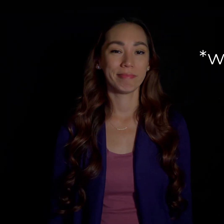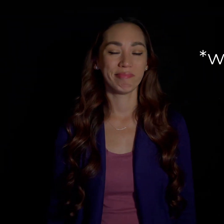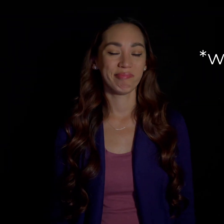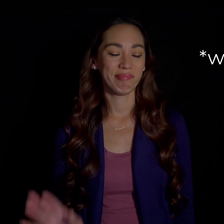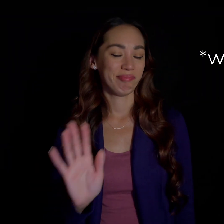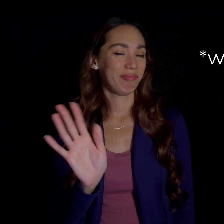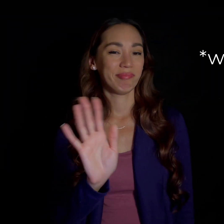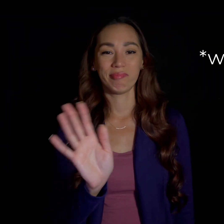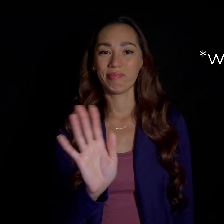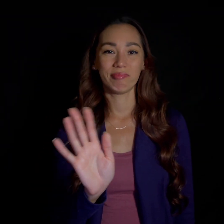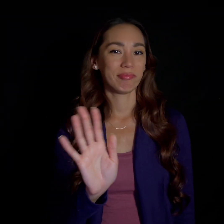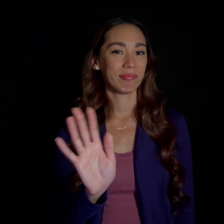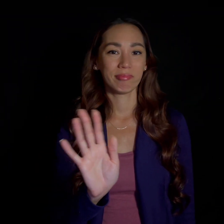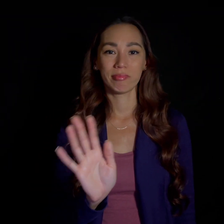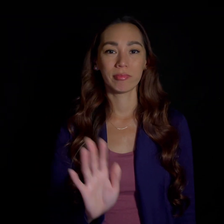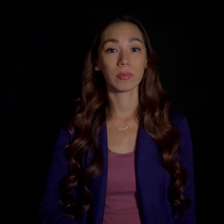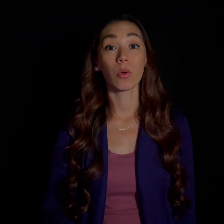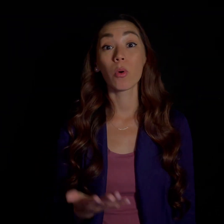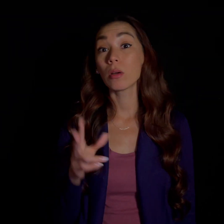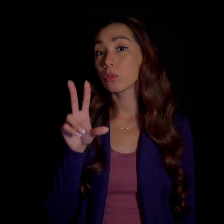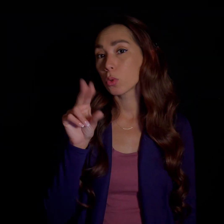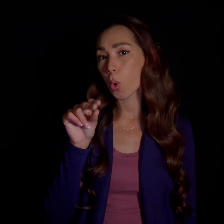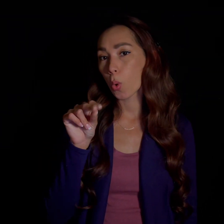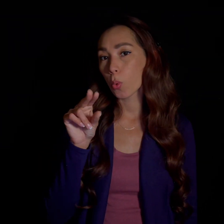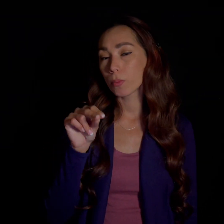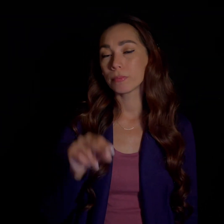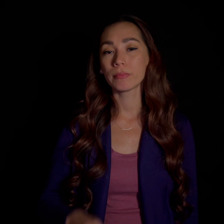Nah versus no.